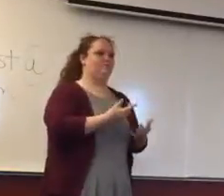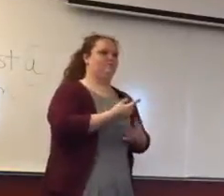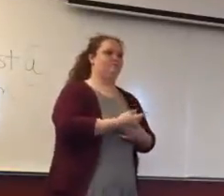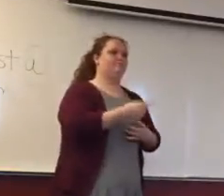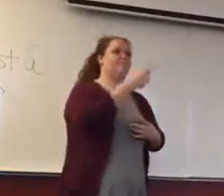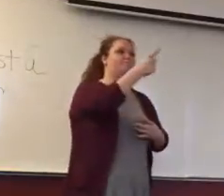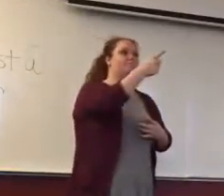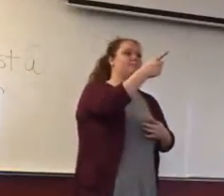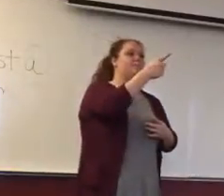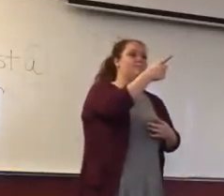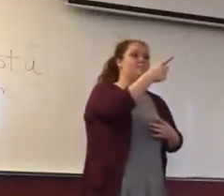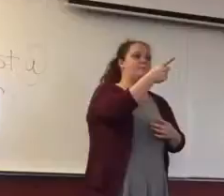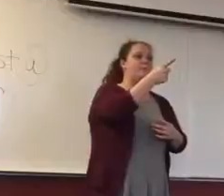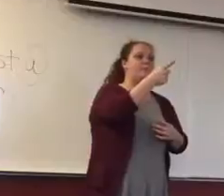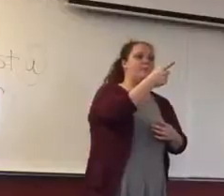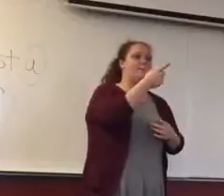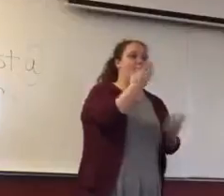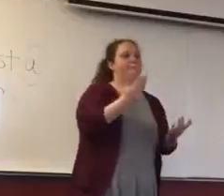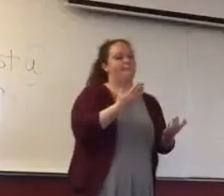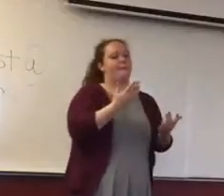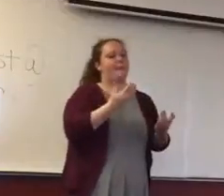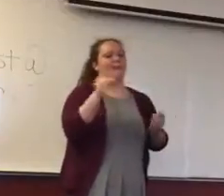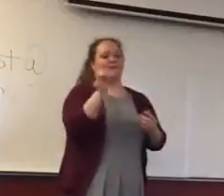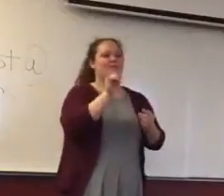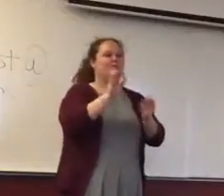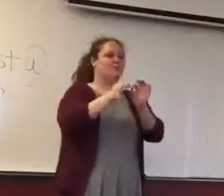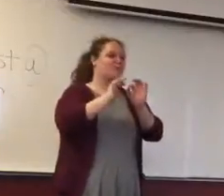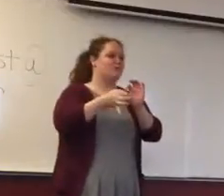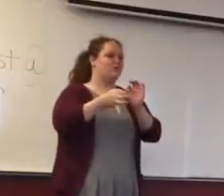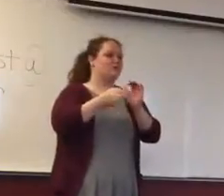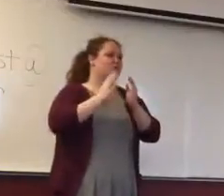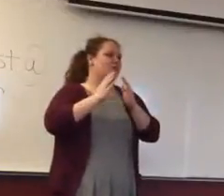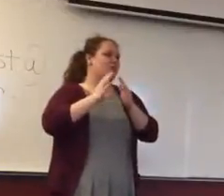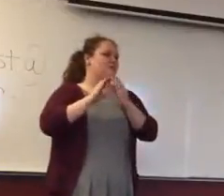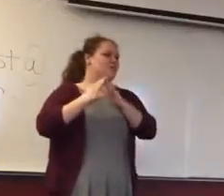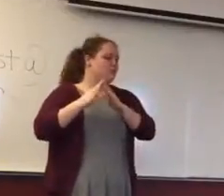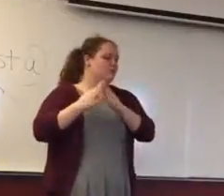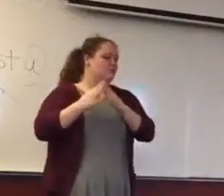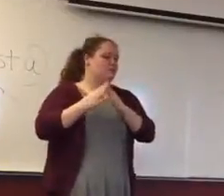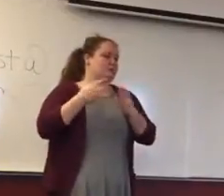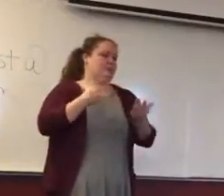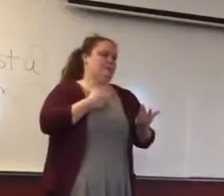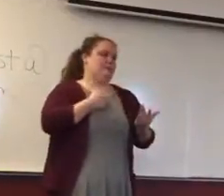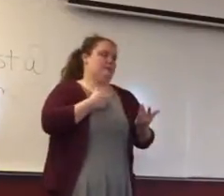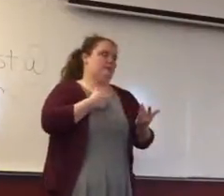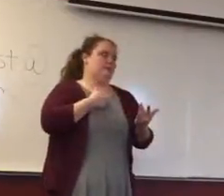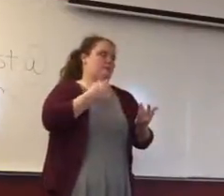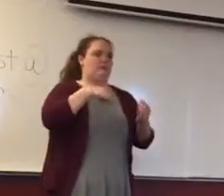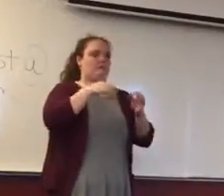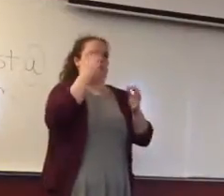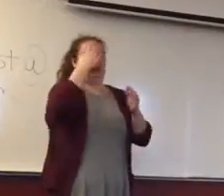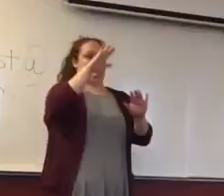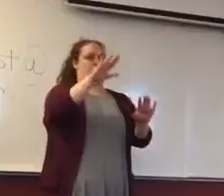hearing, we don't know anybody's baggage, and we don't know, it happens even in church. Right.